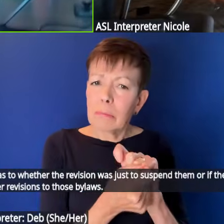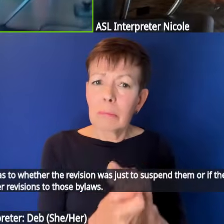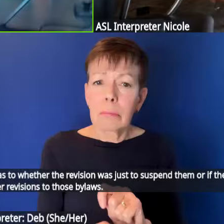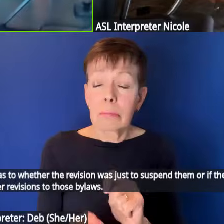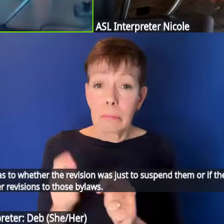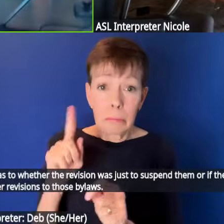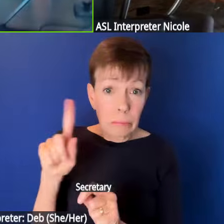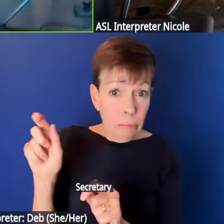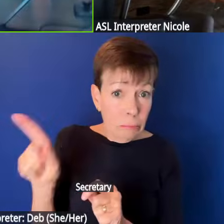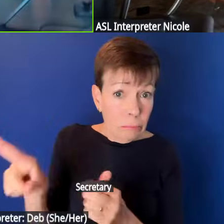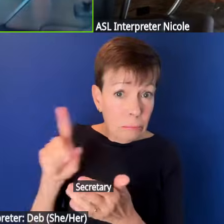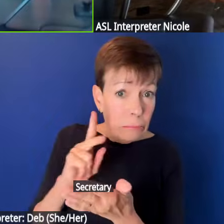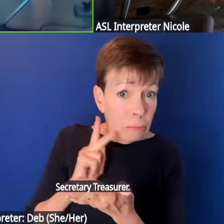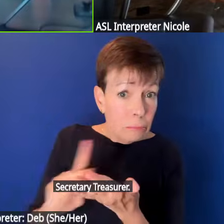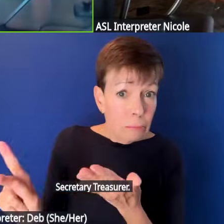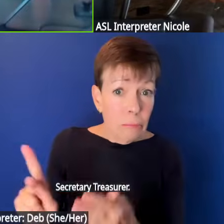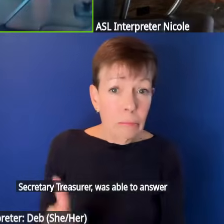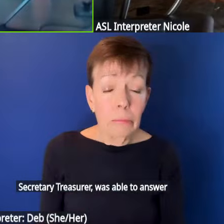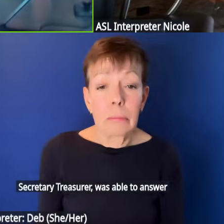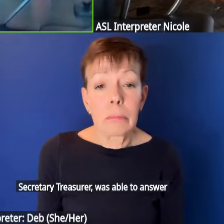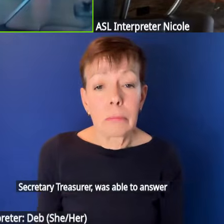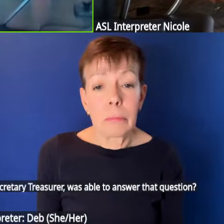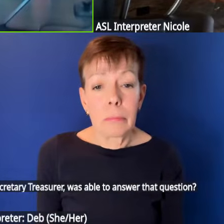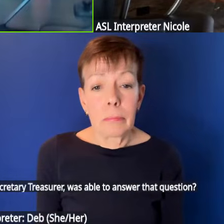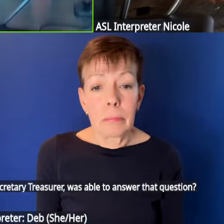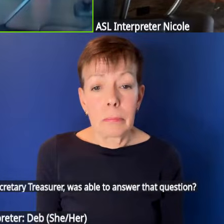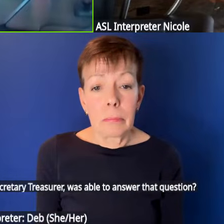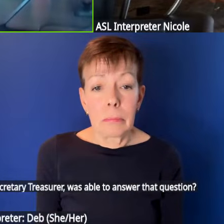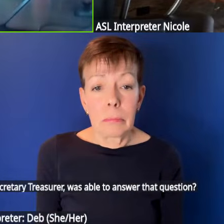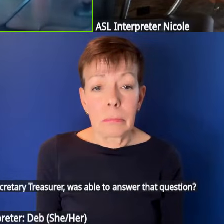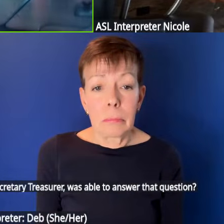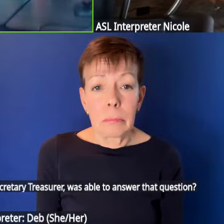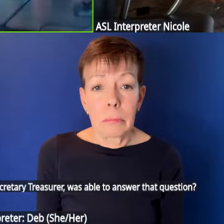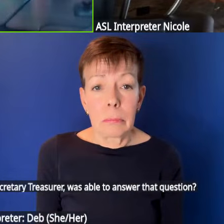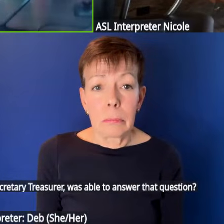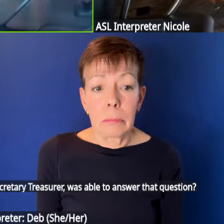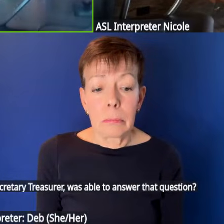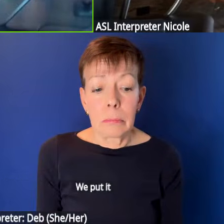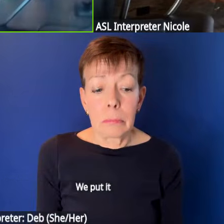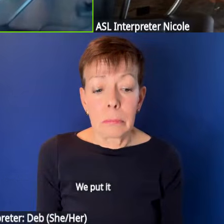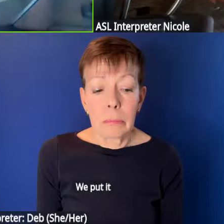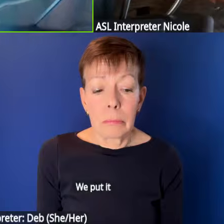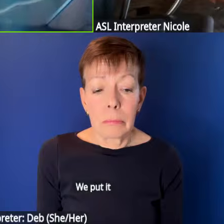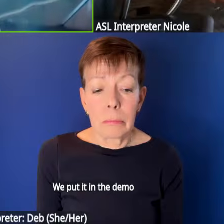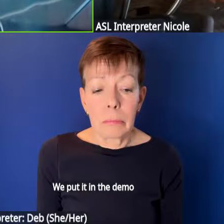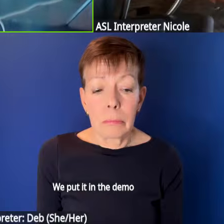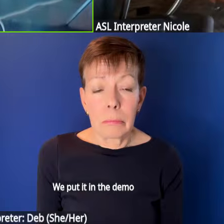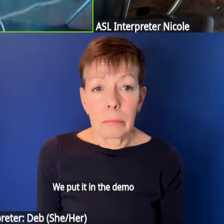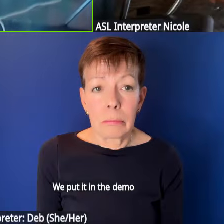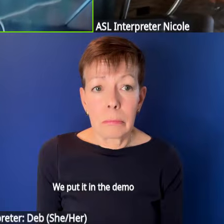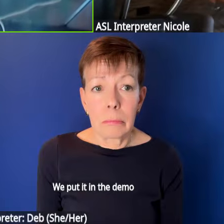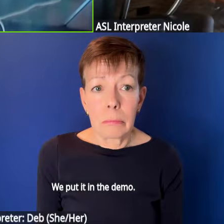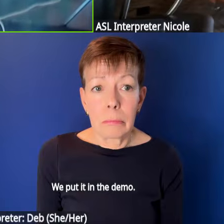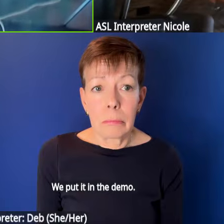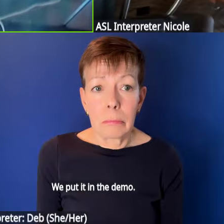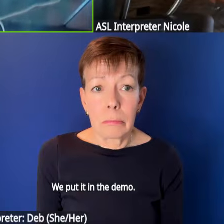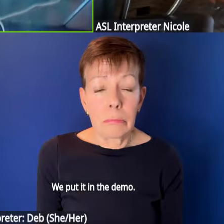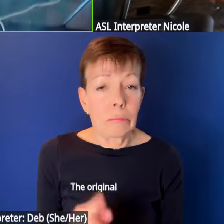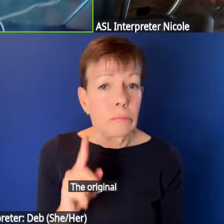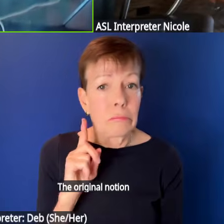Secretary Treasurer, are you able to answer that question? I included that in the memo, the original